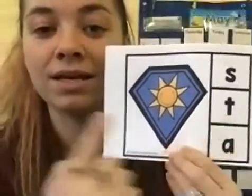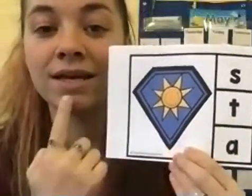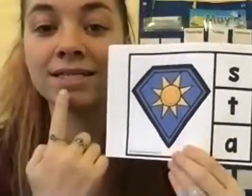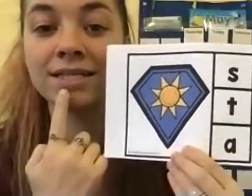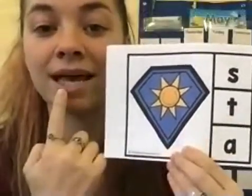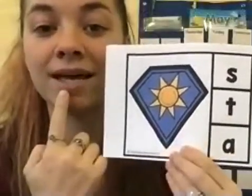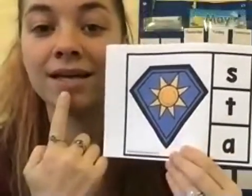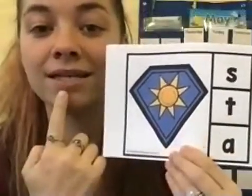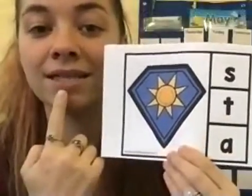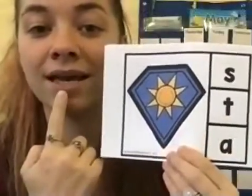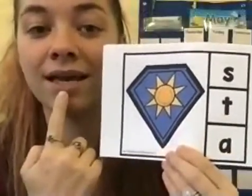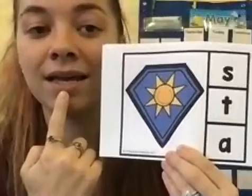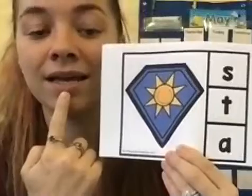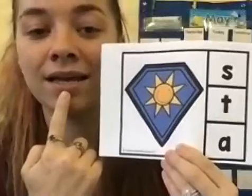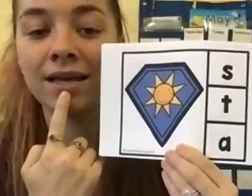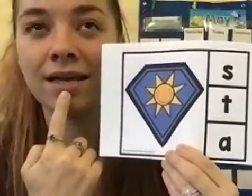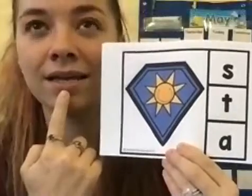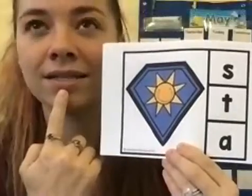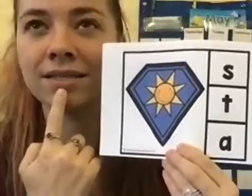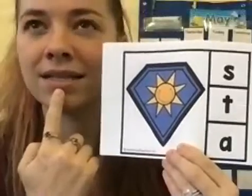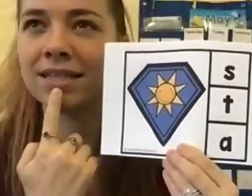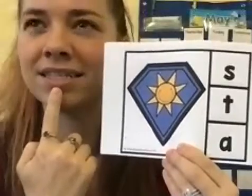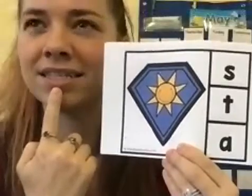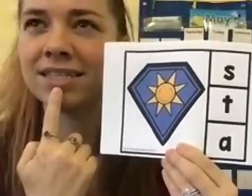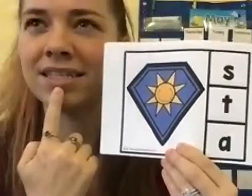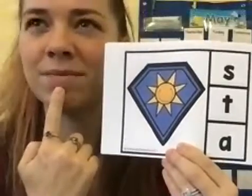T. T. Is that the same as? T.